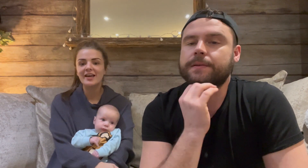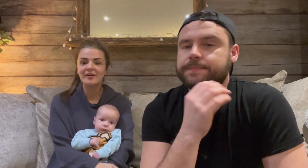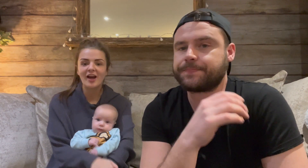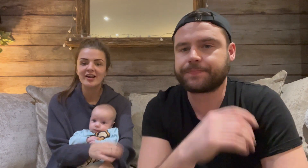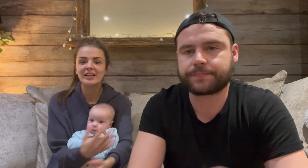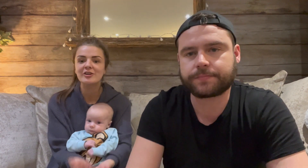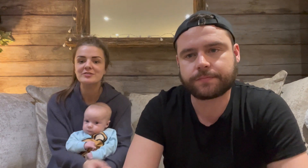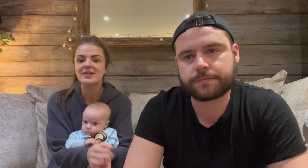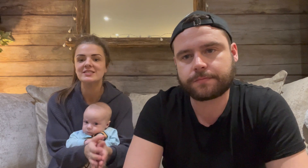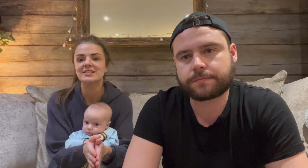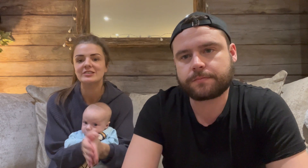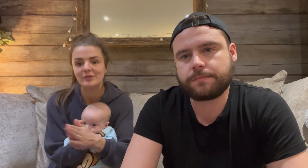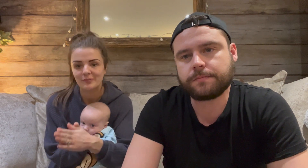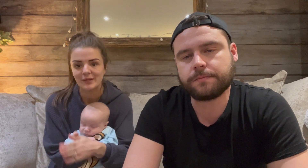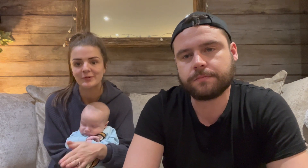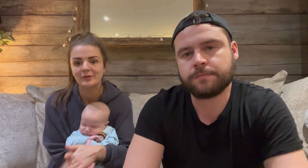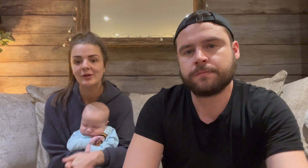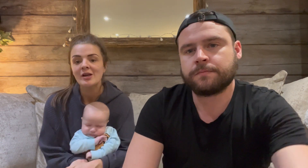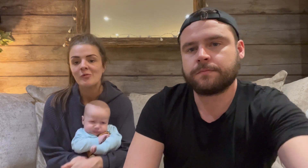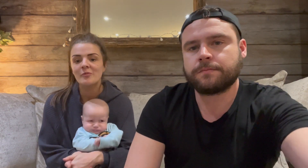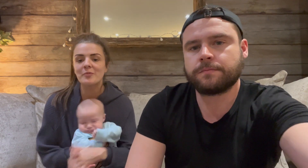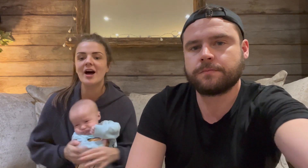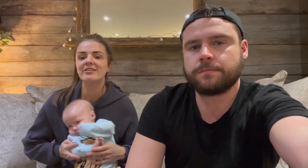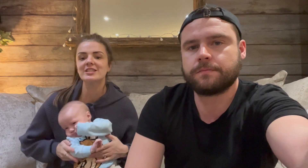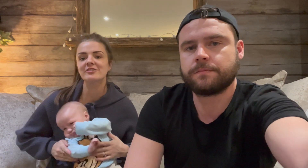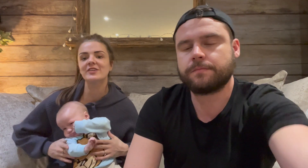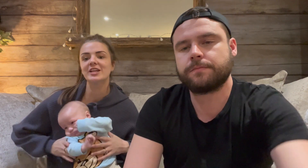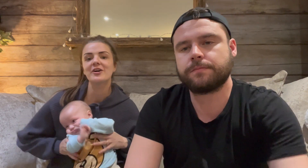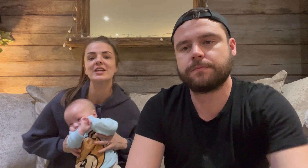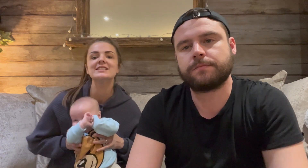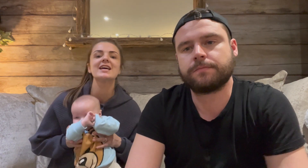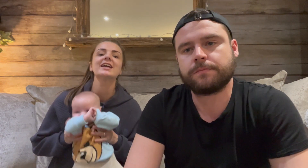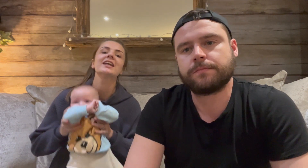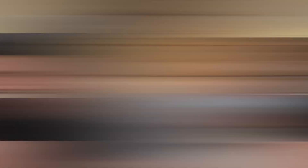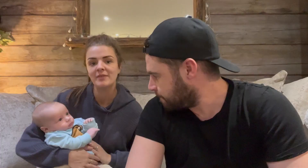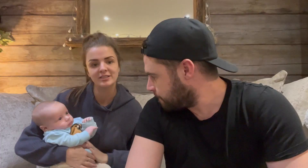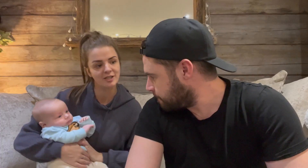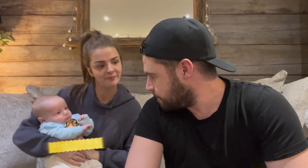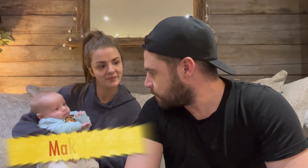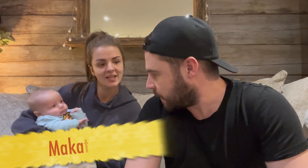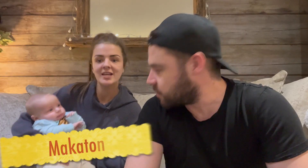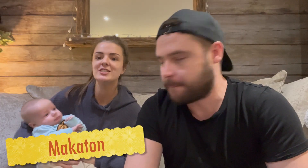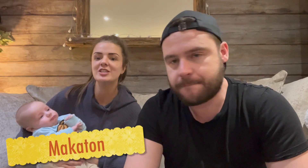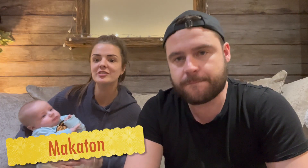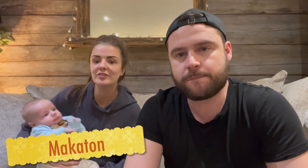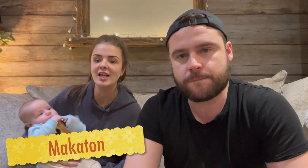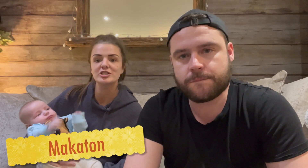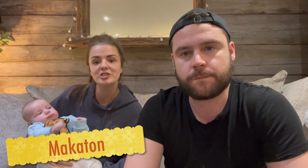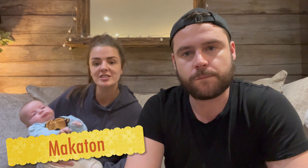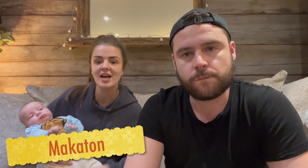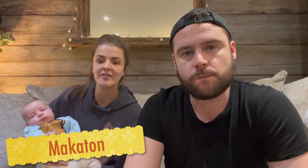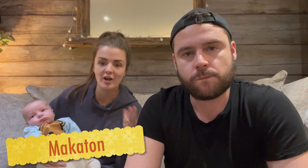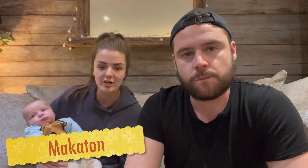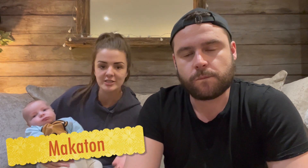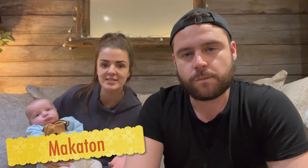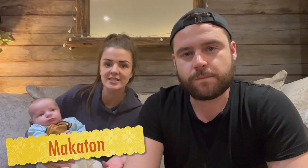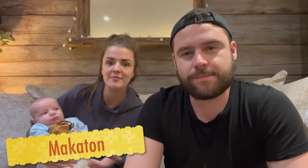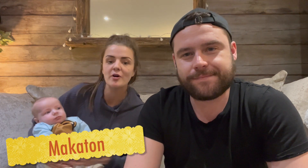I had loads of messages from people when we put our initial video on saying Makaton is used for like children that have got autism or